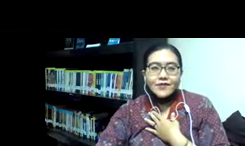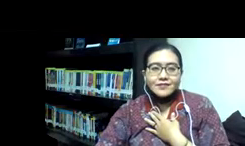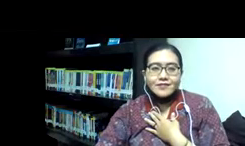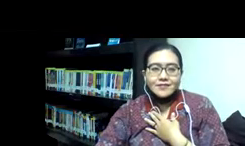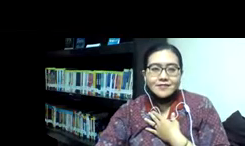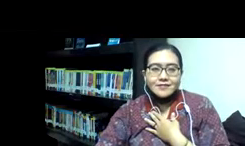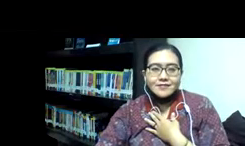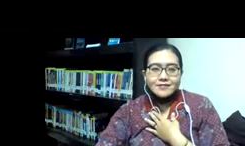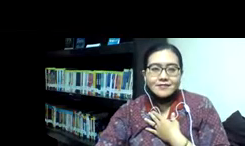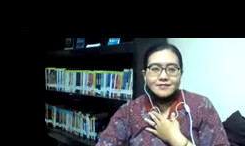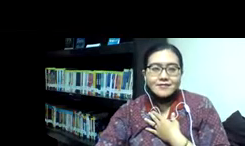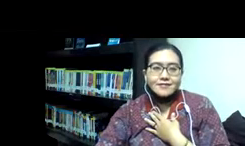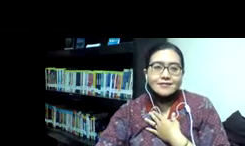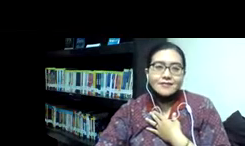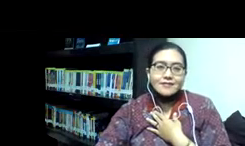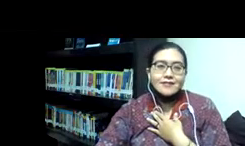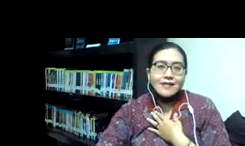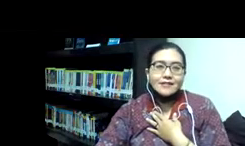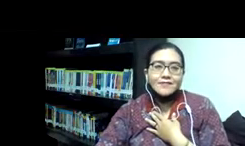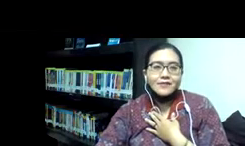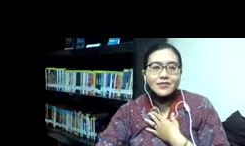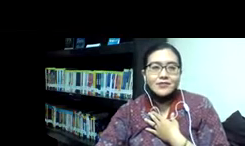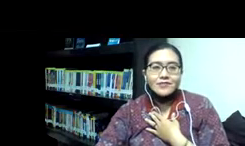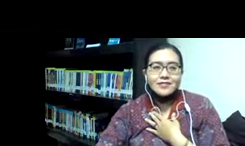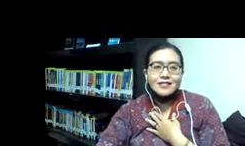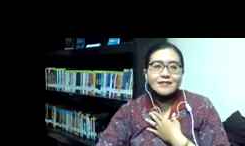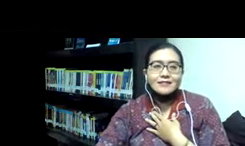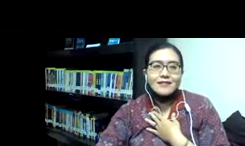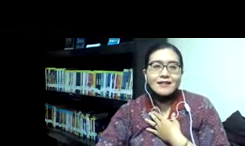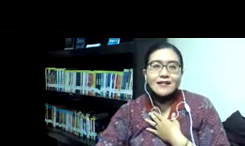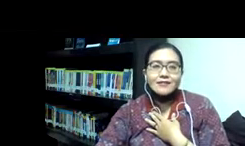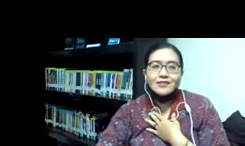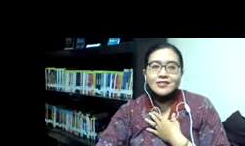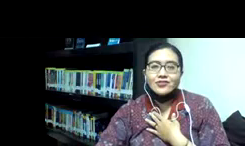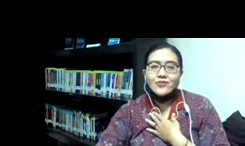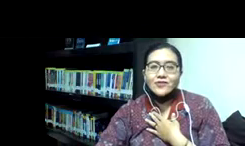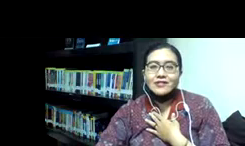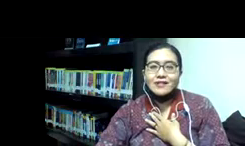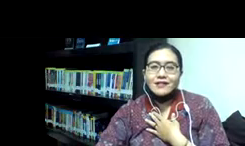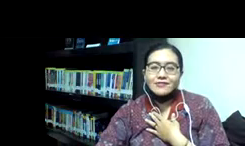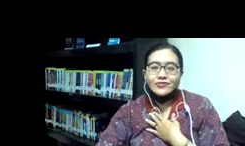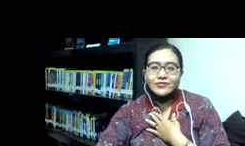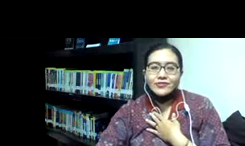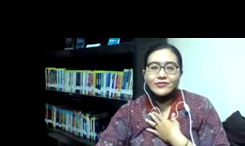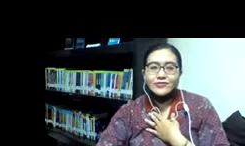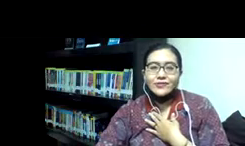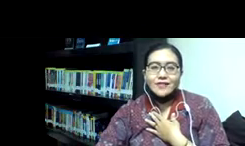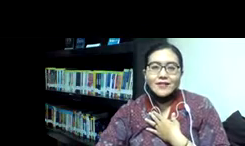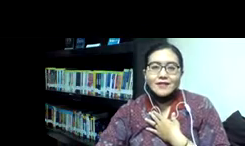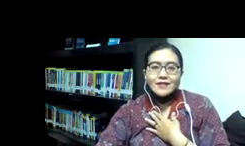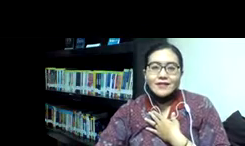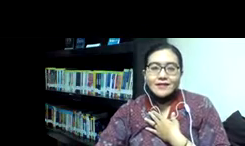And for the next focus is sign language showing the